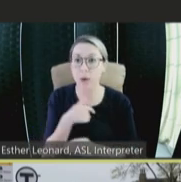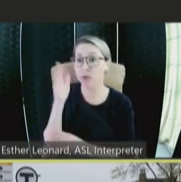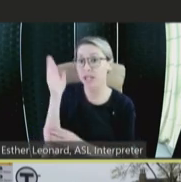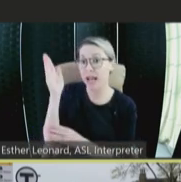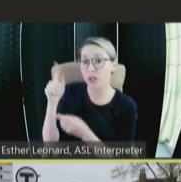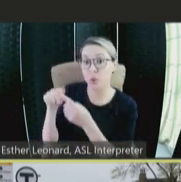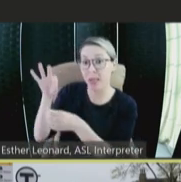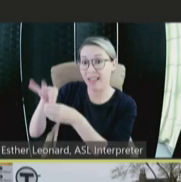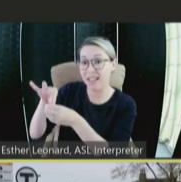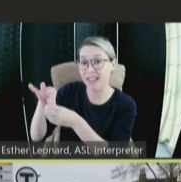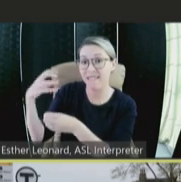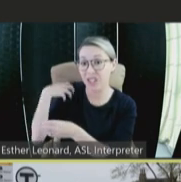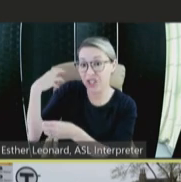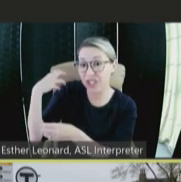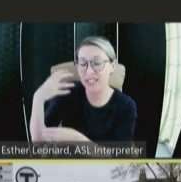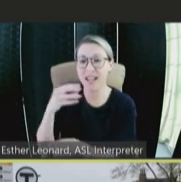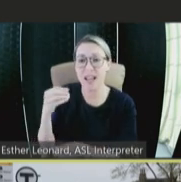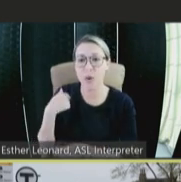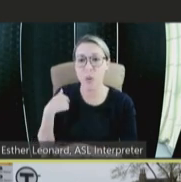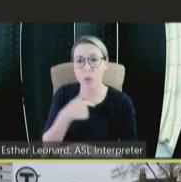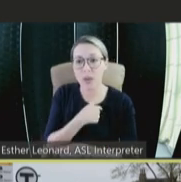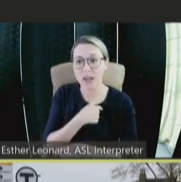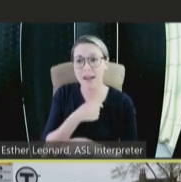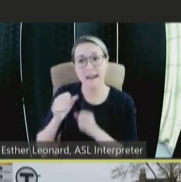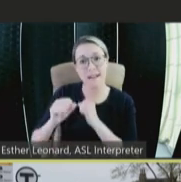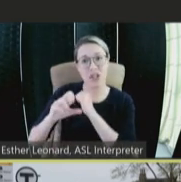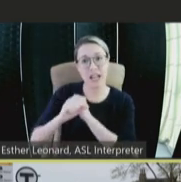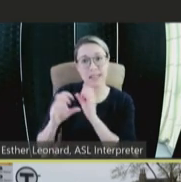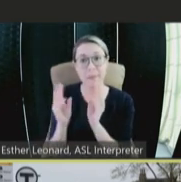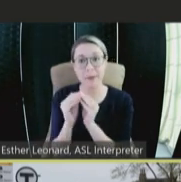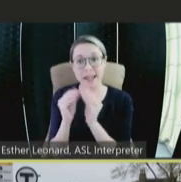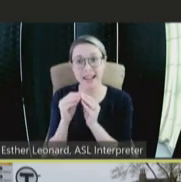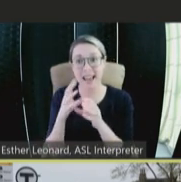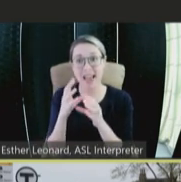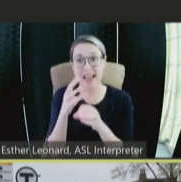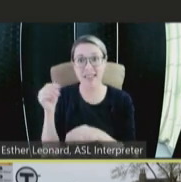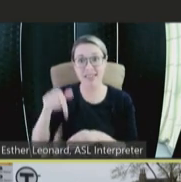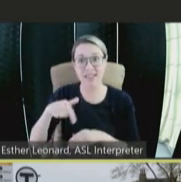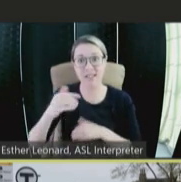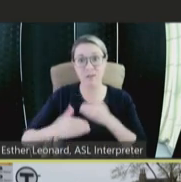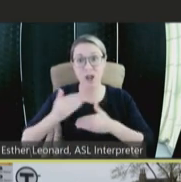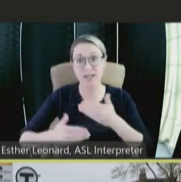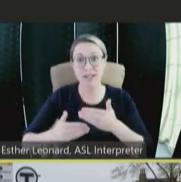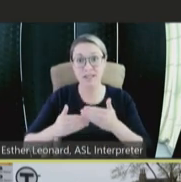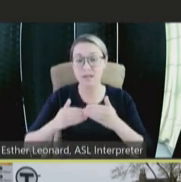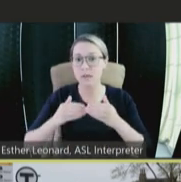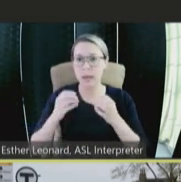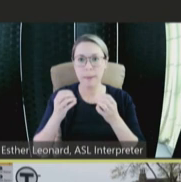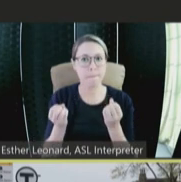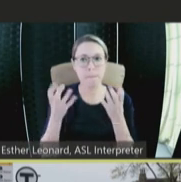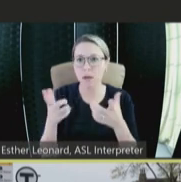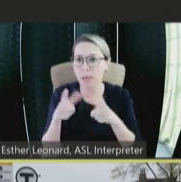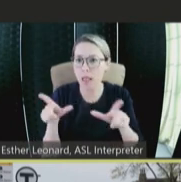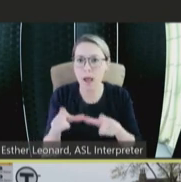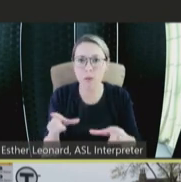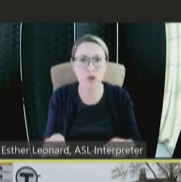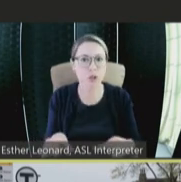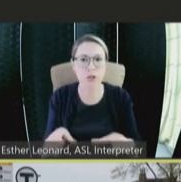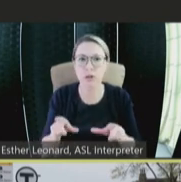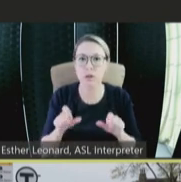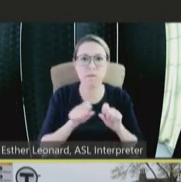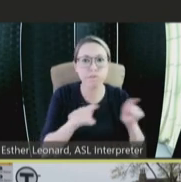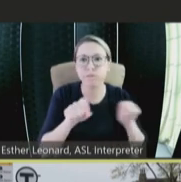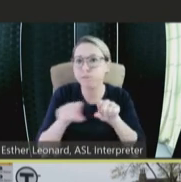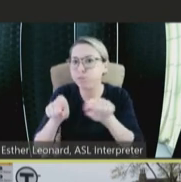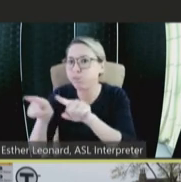officials, and we've been advertising our meetings and this process in multiple languages across multiple forms